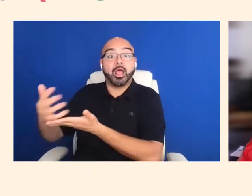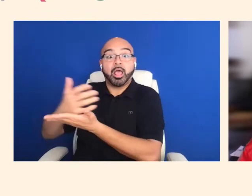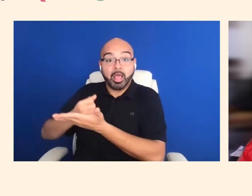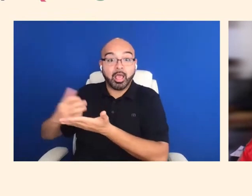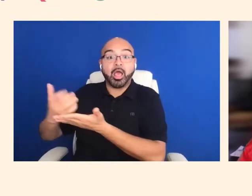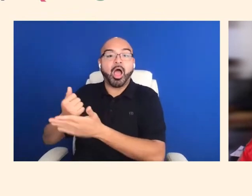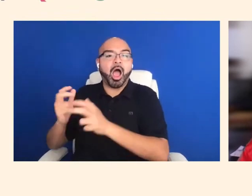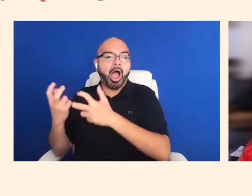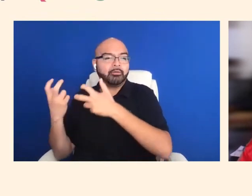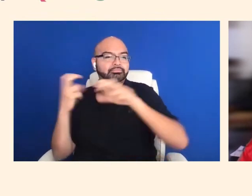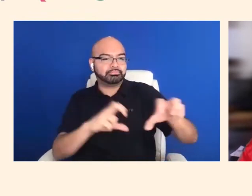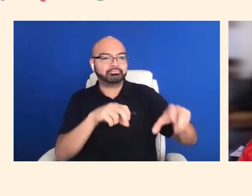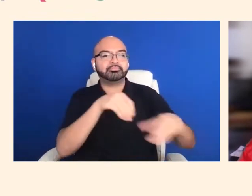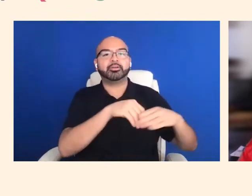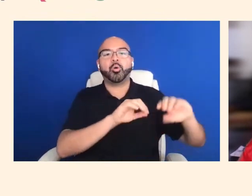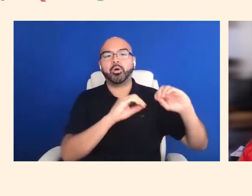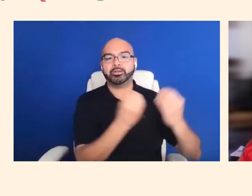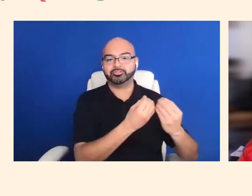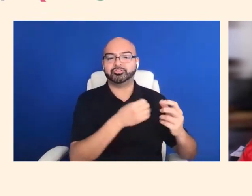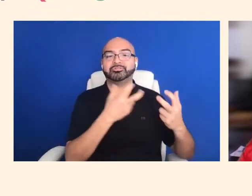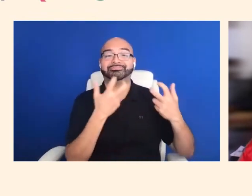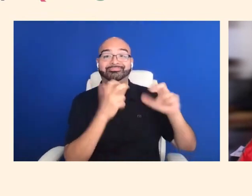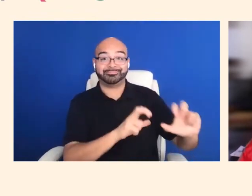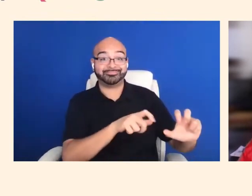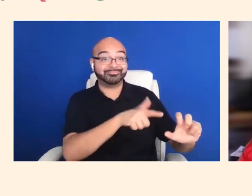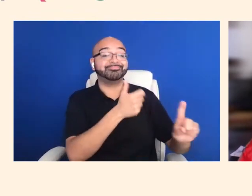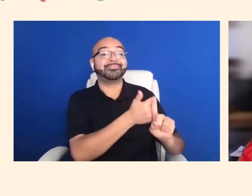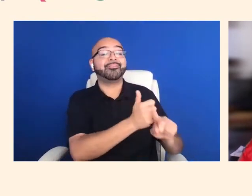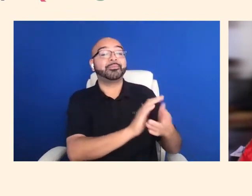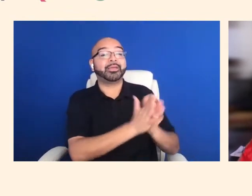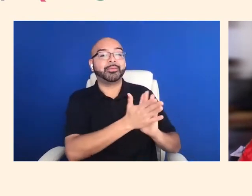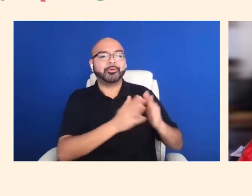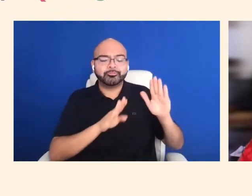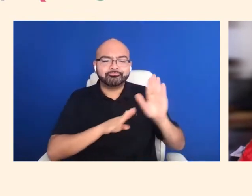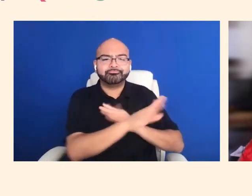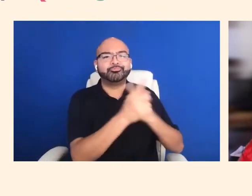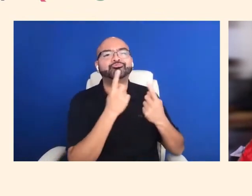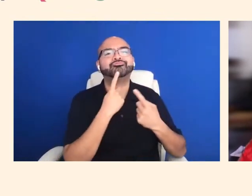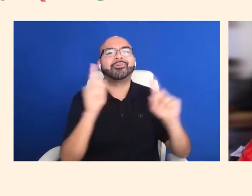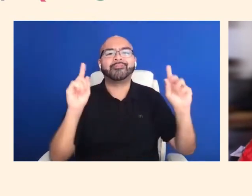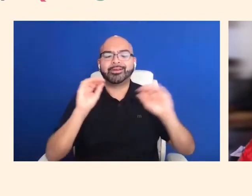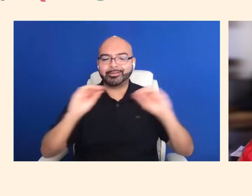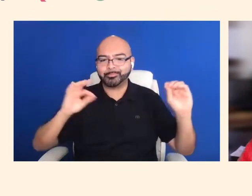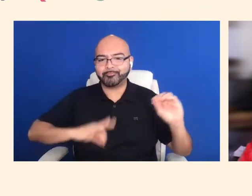and turned it into a thriving nonprofit organization.